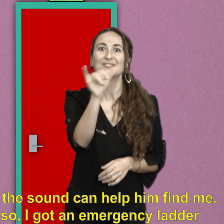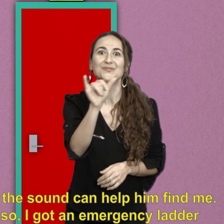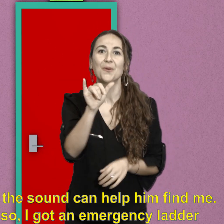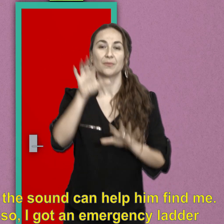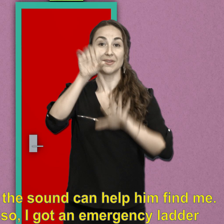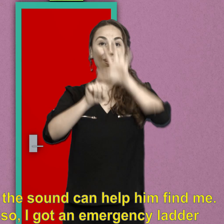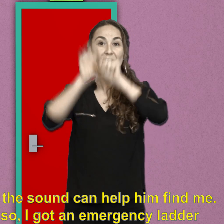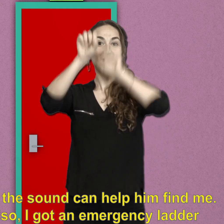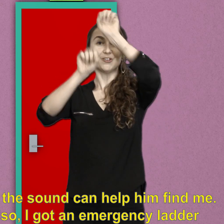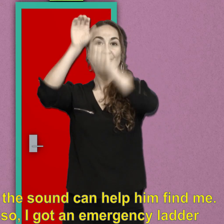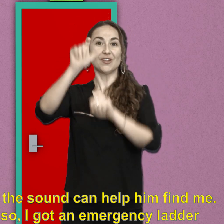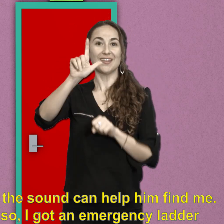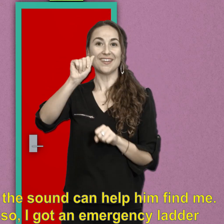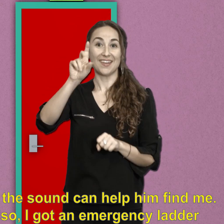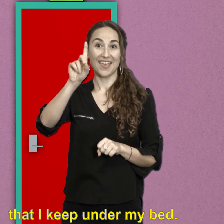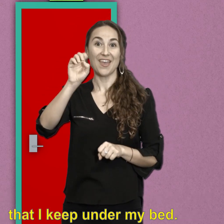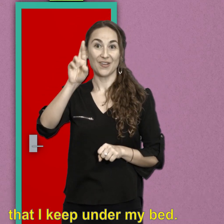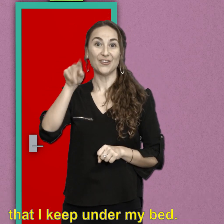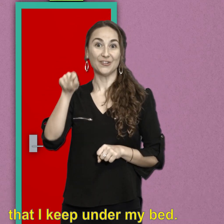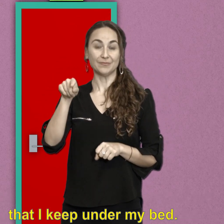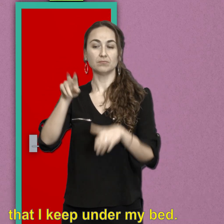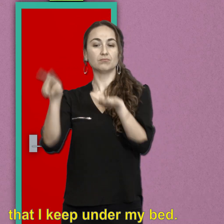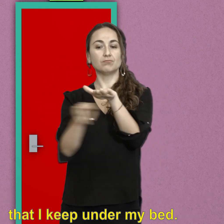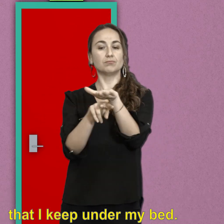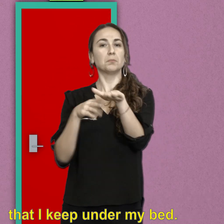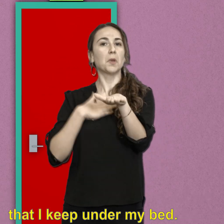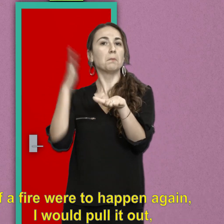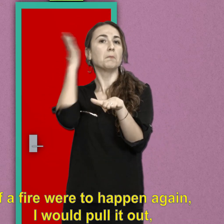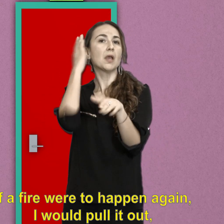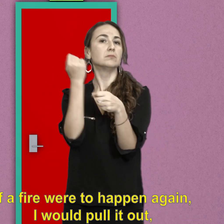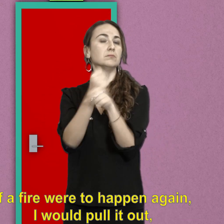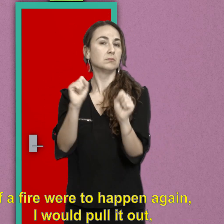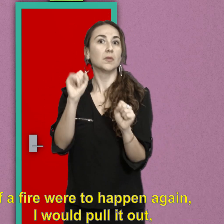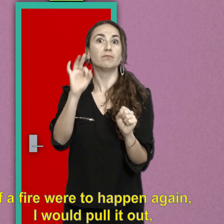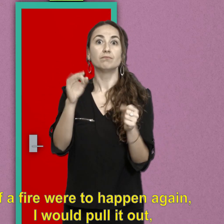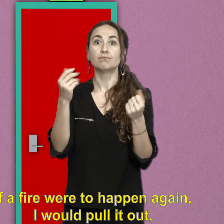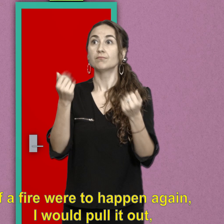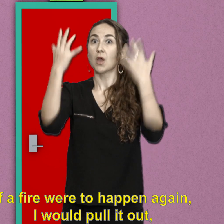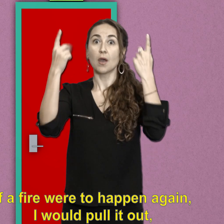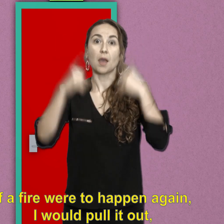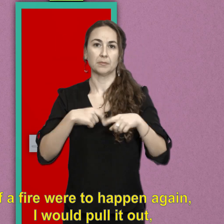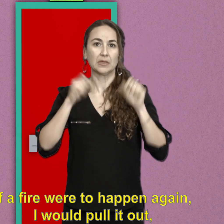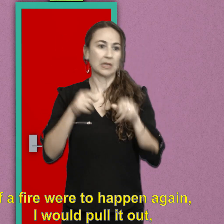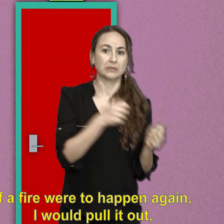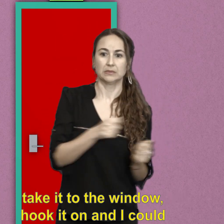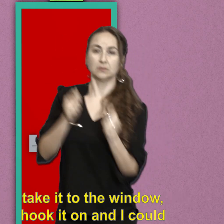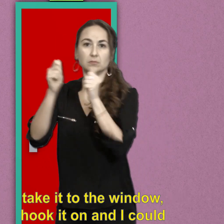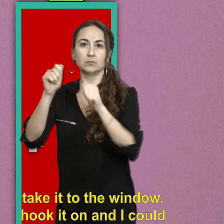Also, I got an emergency ladder that I keep under my bed. If a fire were to happen again, I would pull it out, take it to the